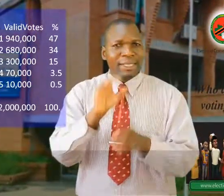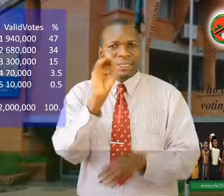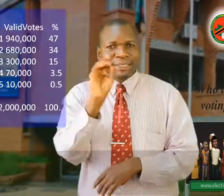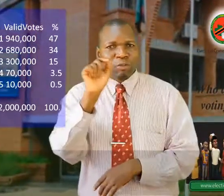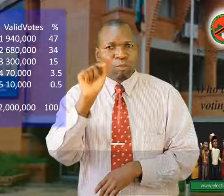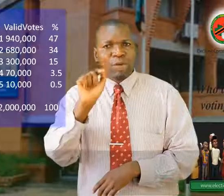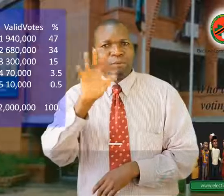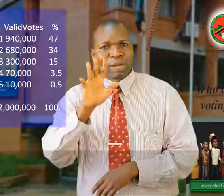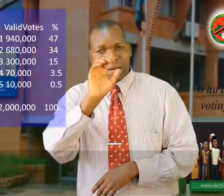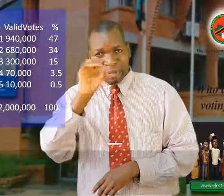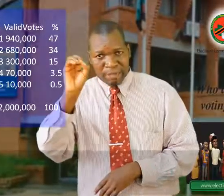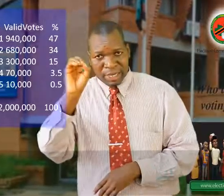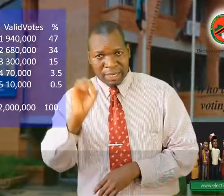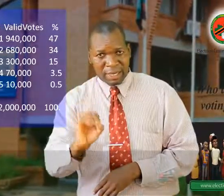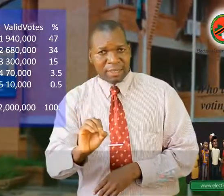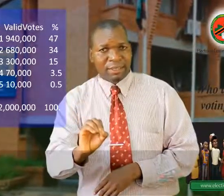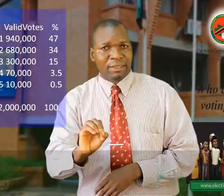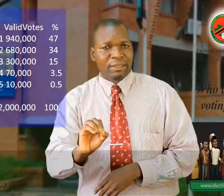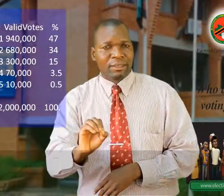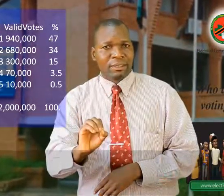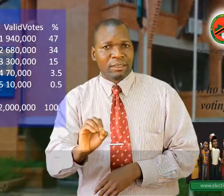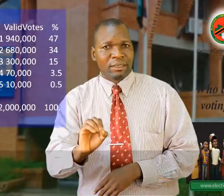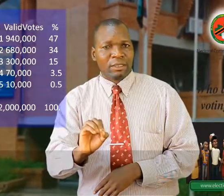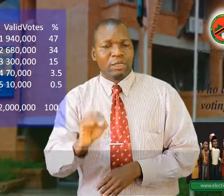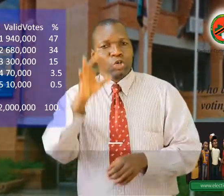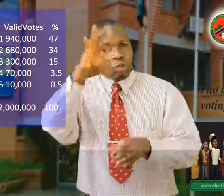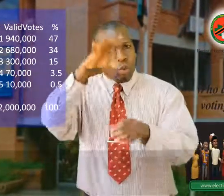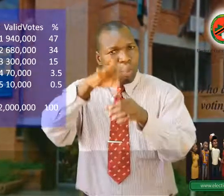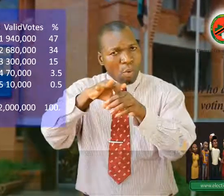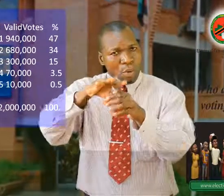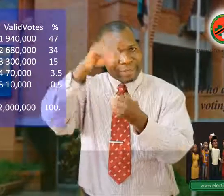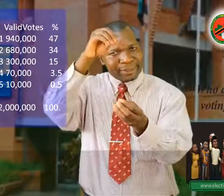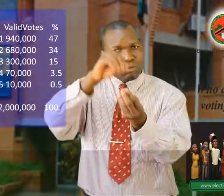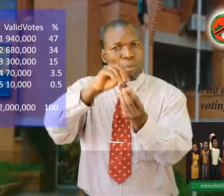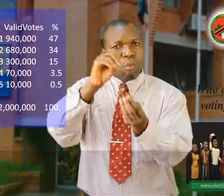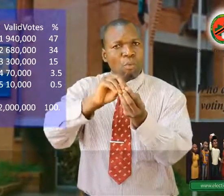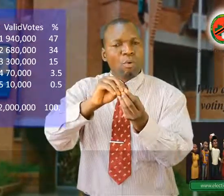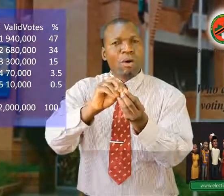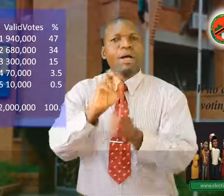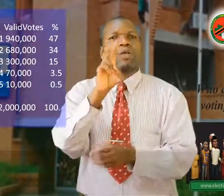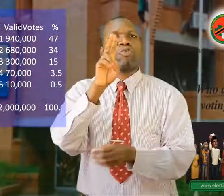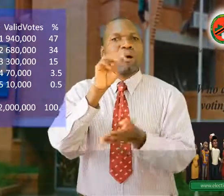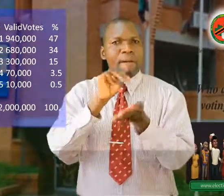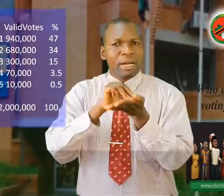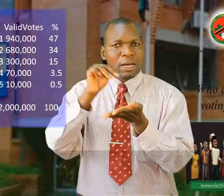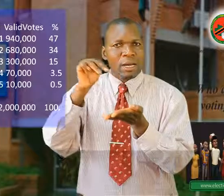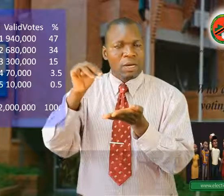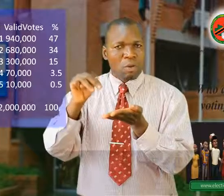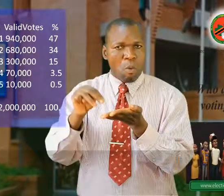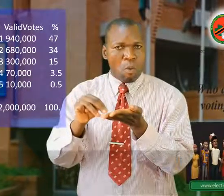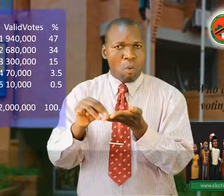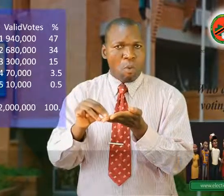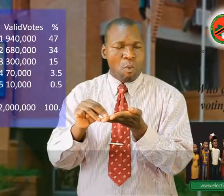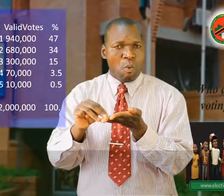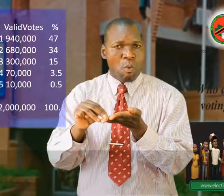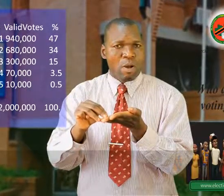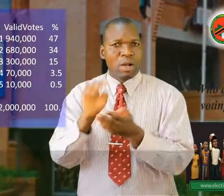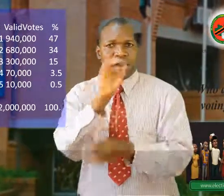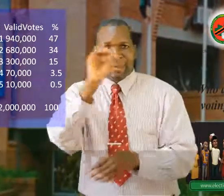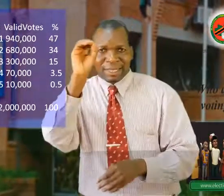percentage 0.5. Total votes cast 2 million, percentage 100.